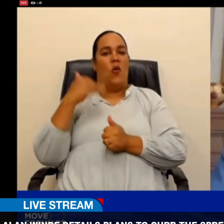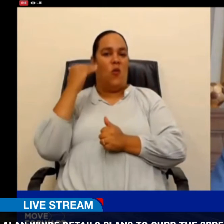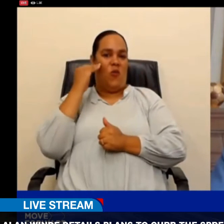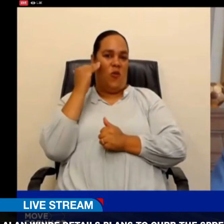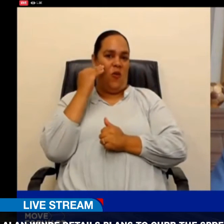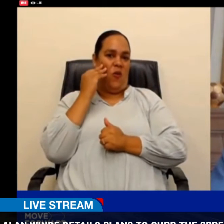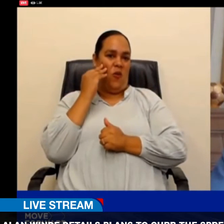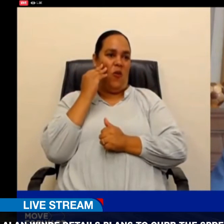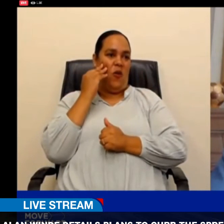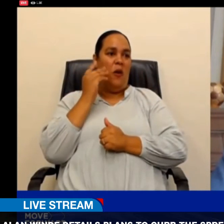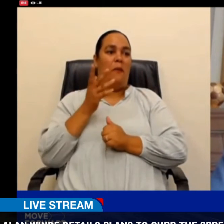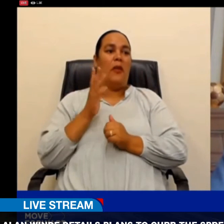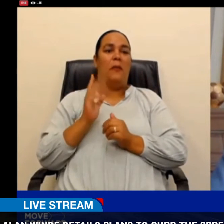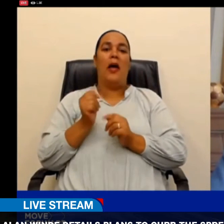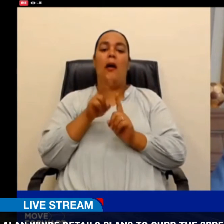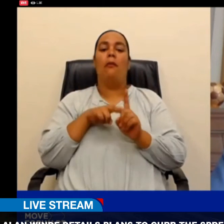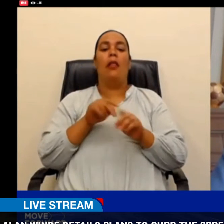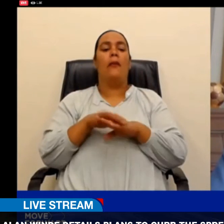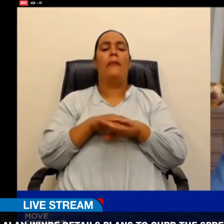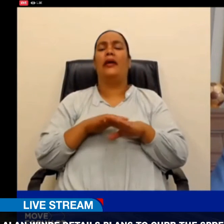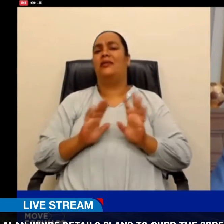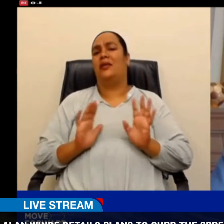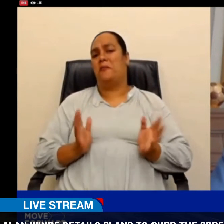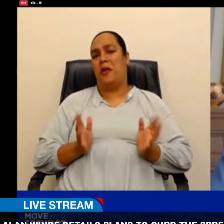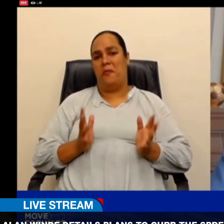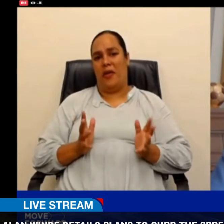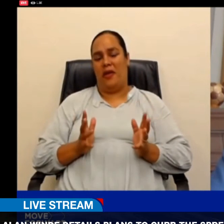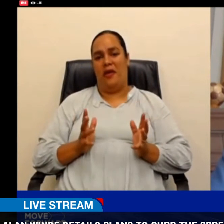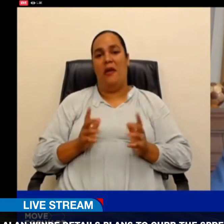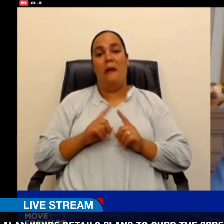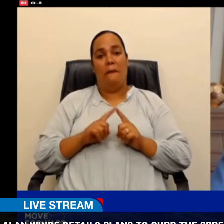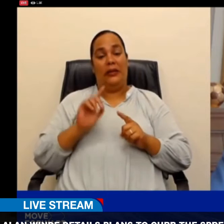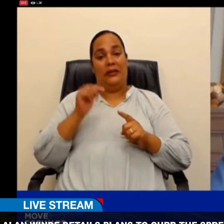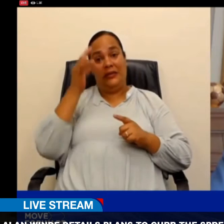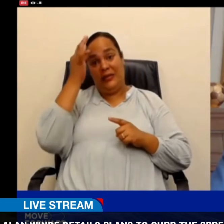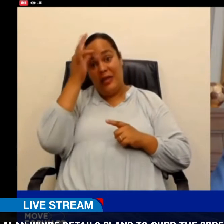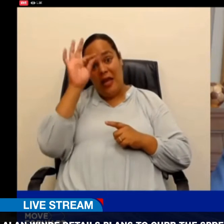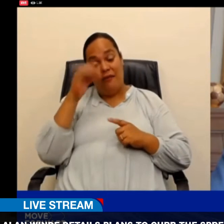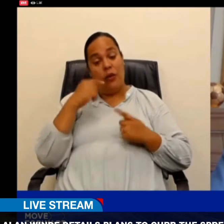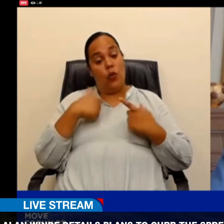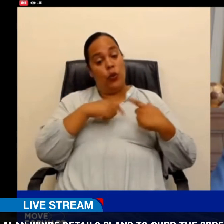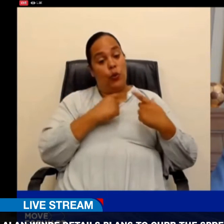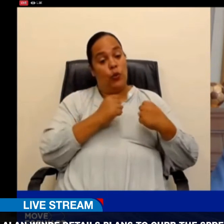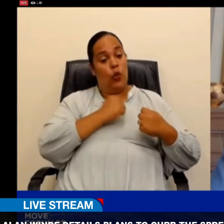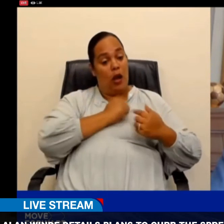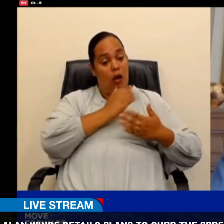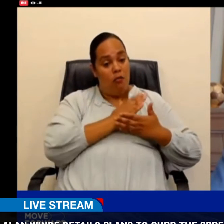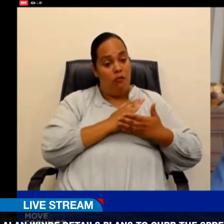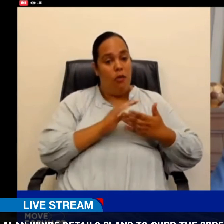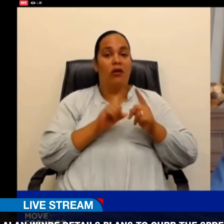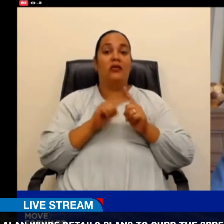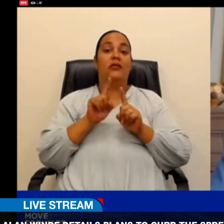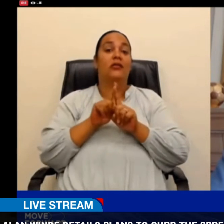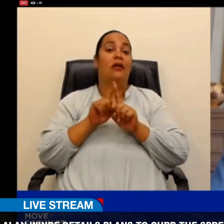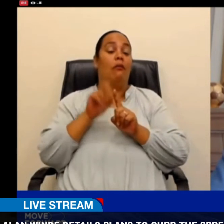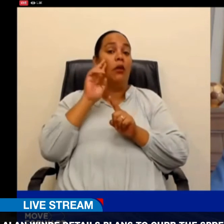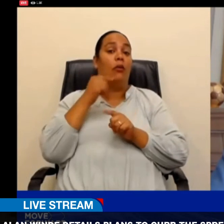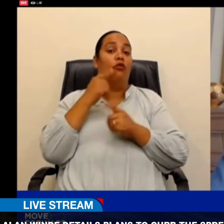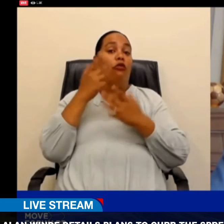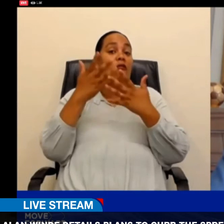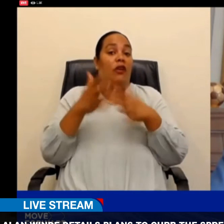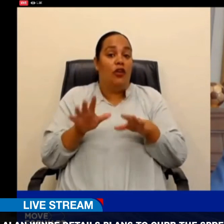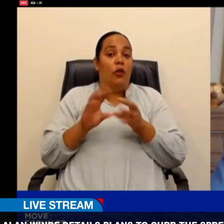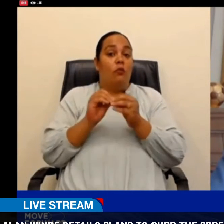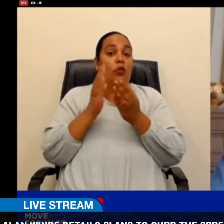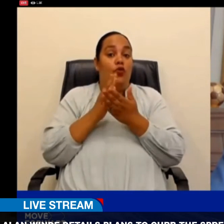just about applying the basics. We will, at the back of it, as government, be doing our part, and we need to, as we've said before in this deal, make sure